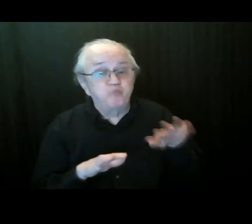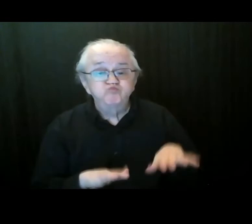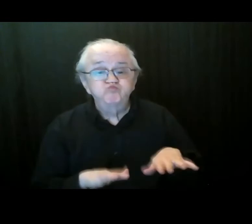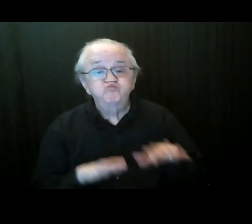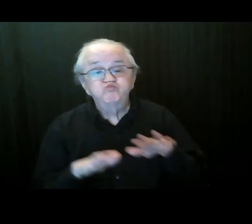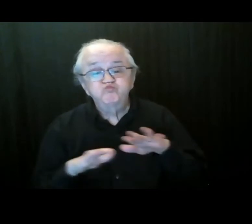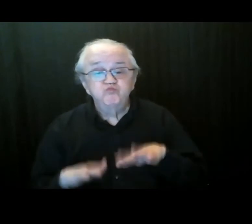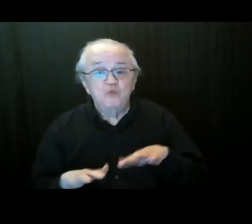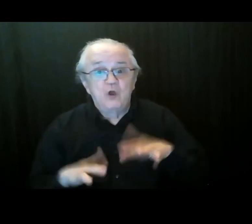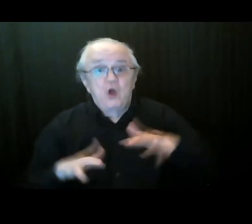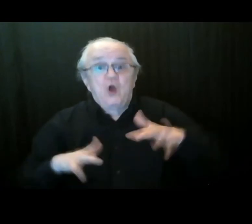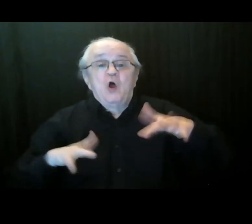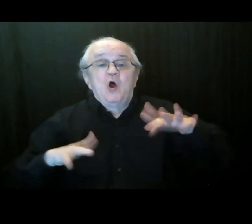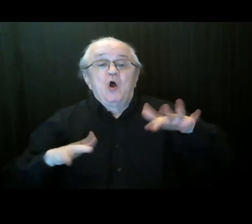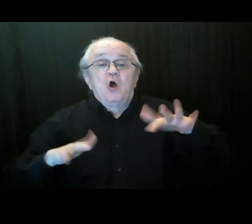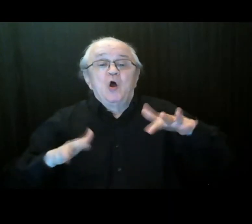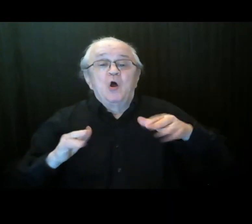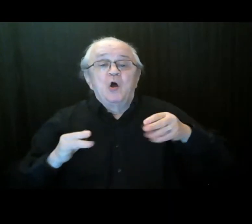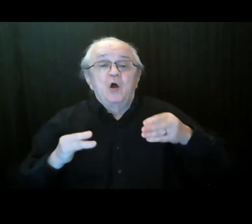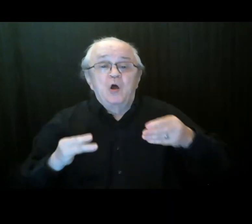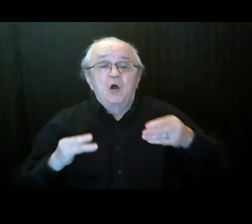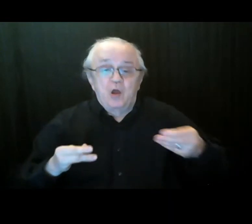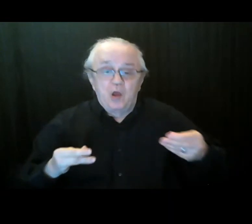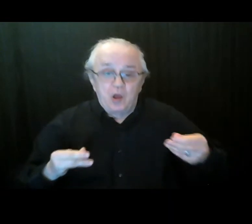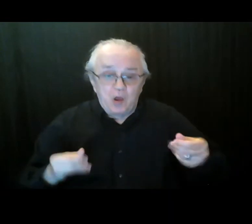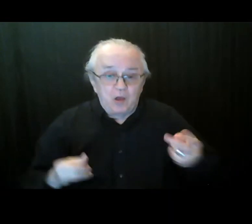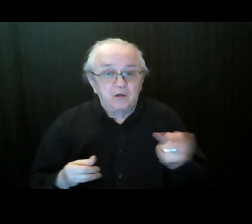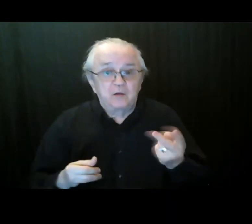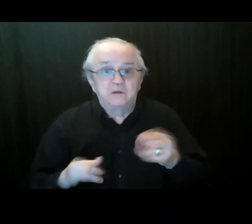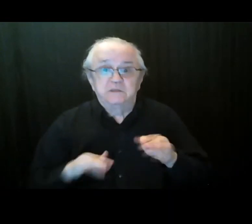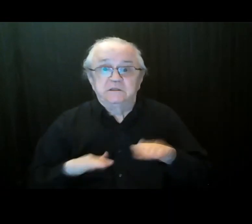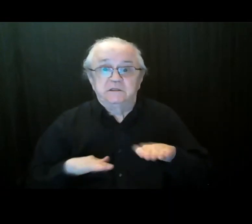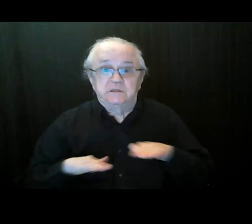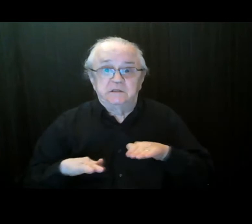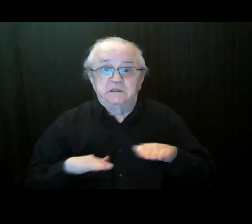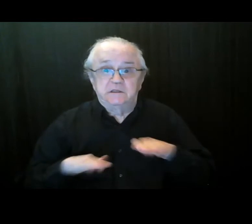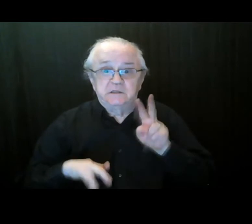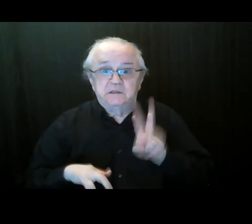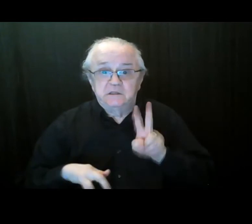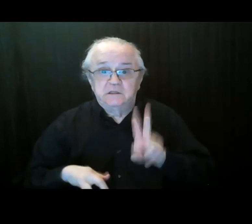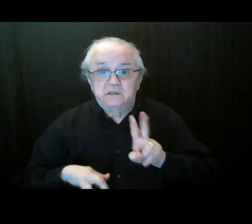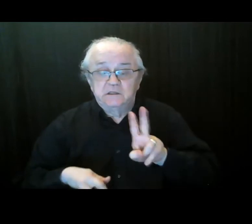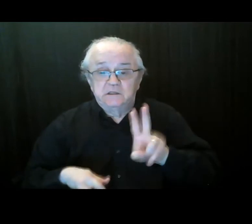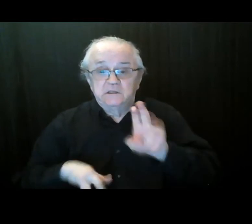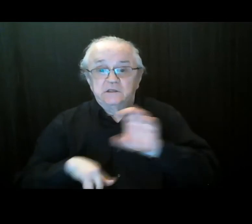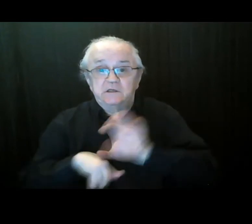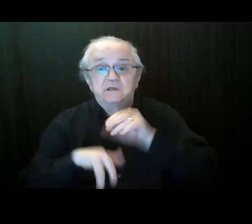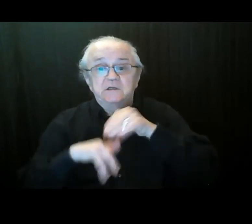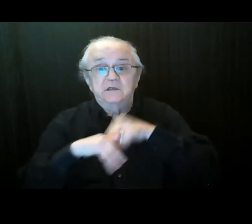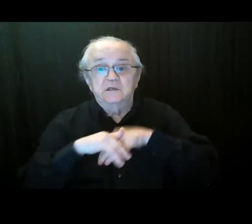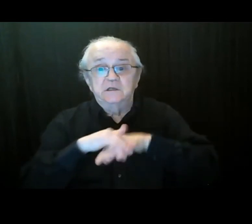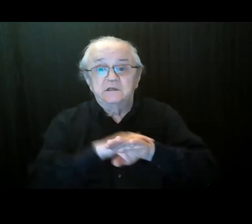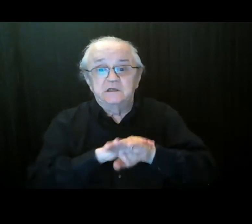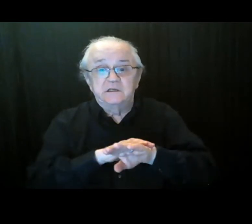him to his senses. And Michael walked back with the doctor as fast as he could to the church. And when they got inside, he could barely